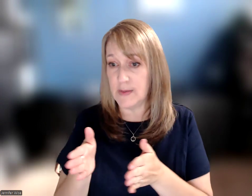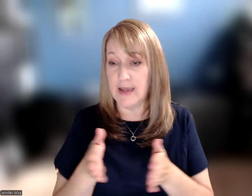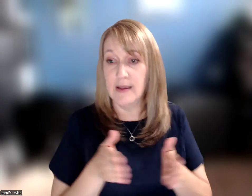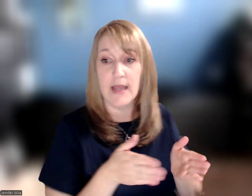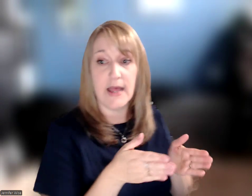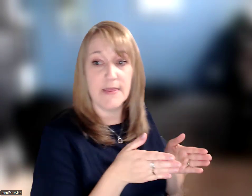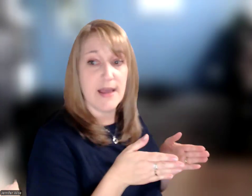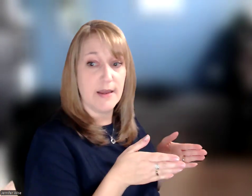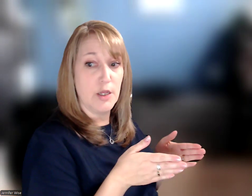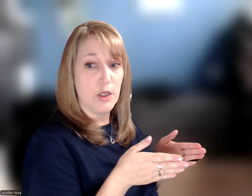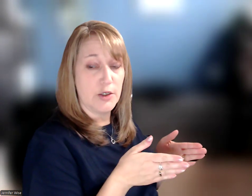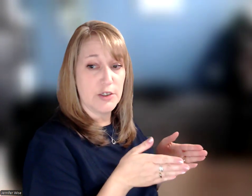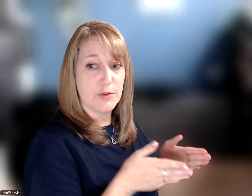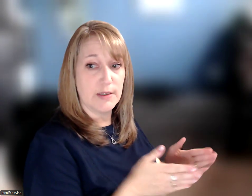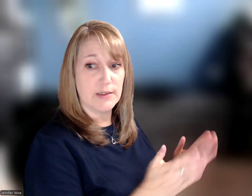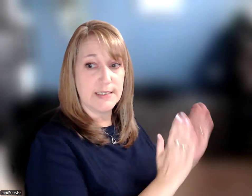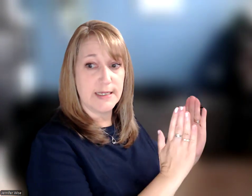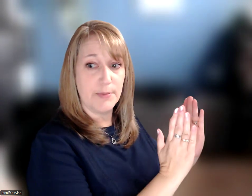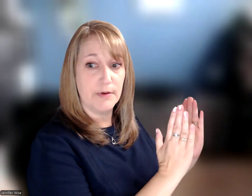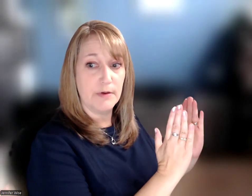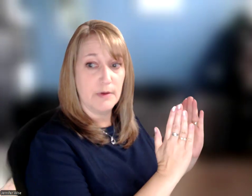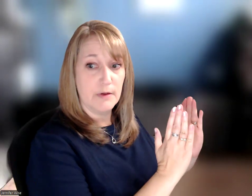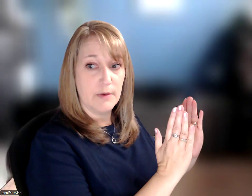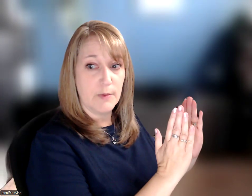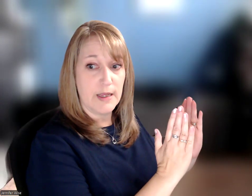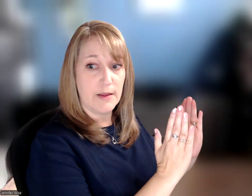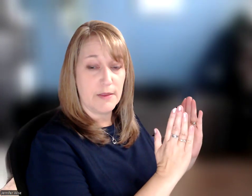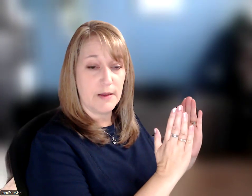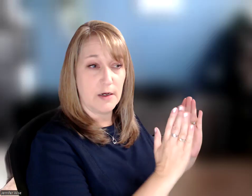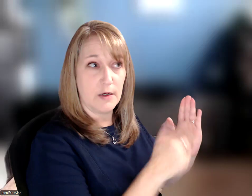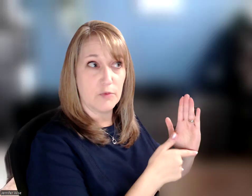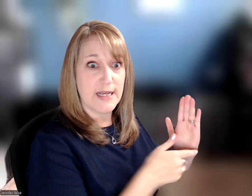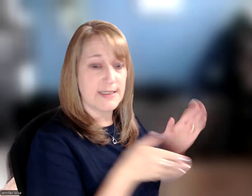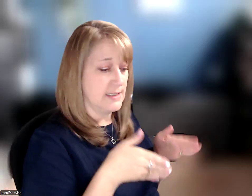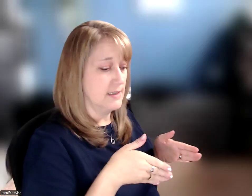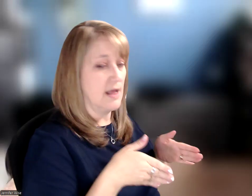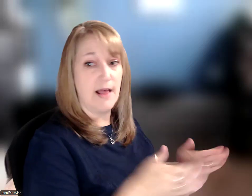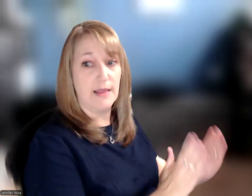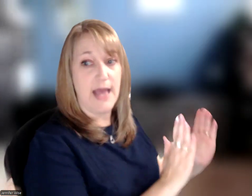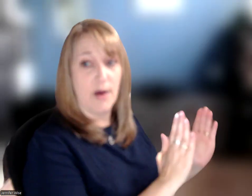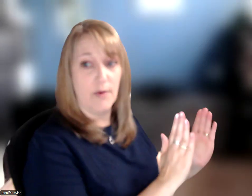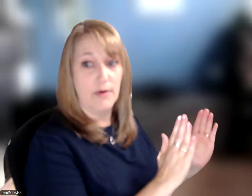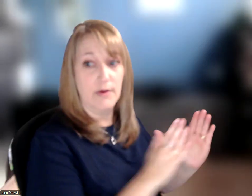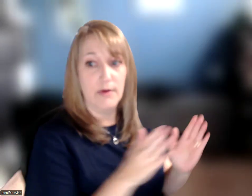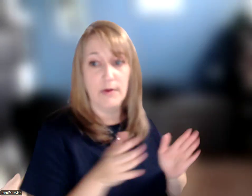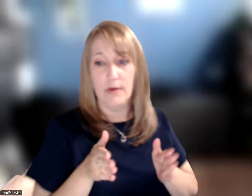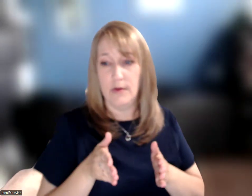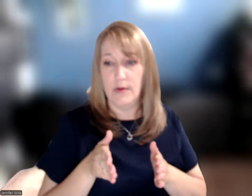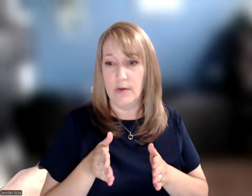way. And then you're going to do a little dip with your wrist. Allow,